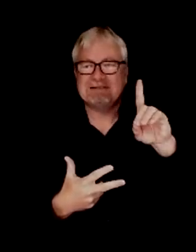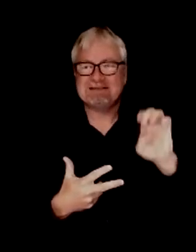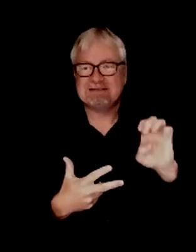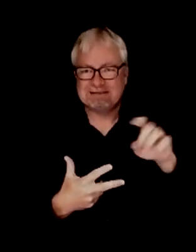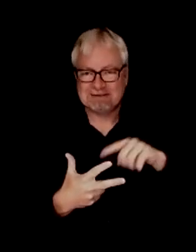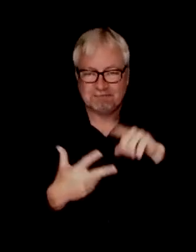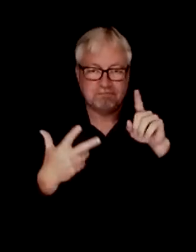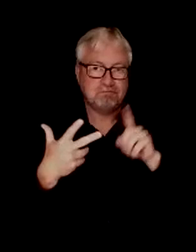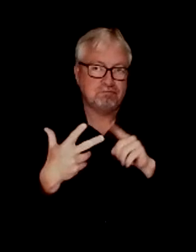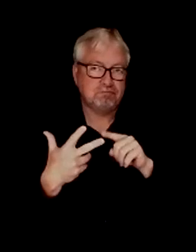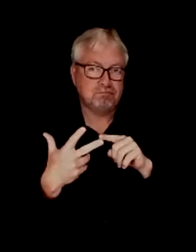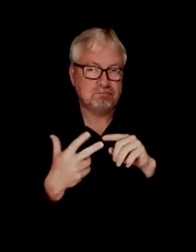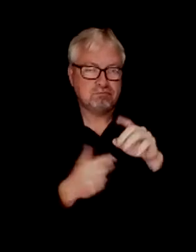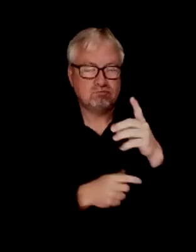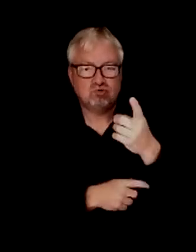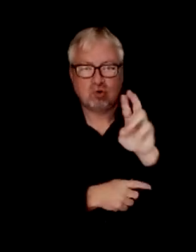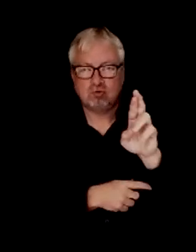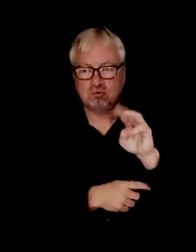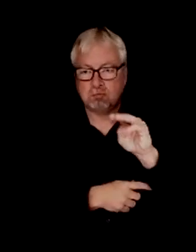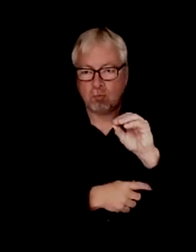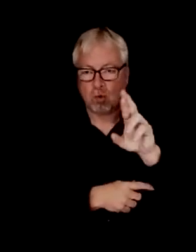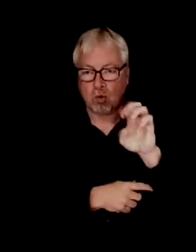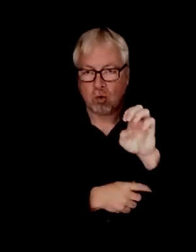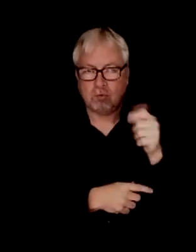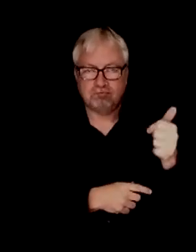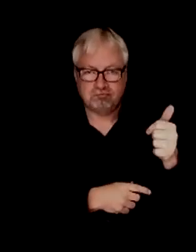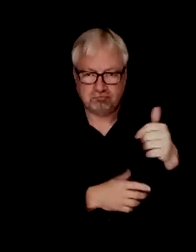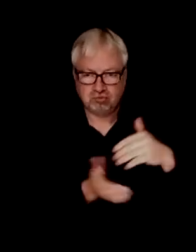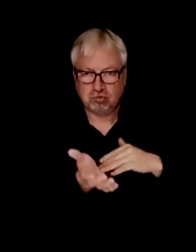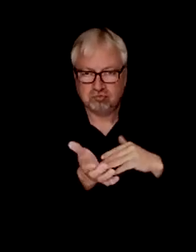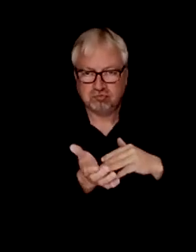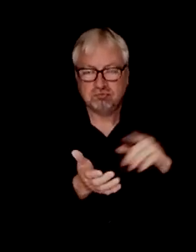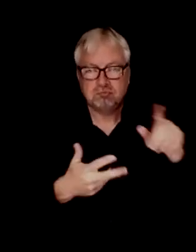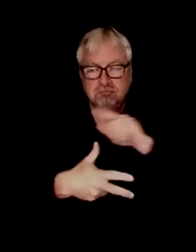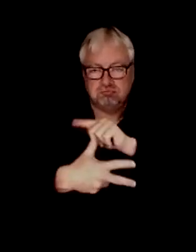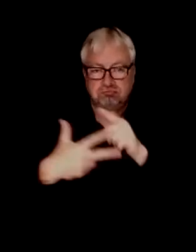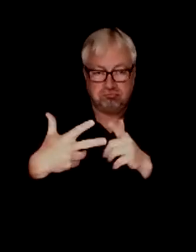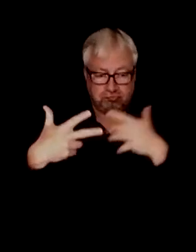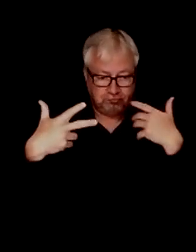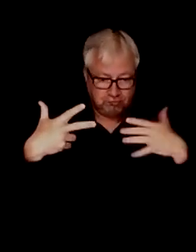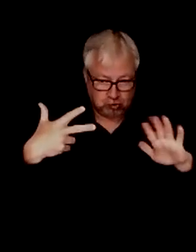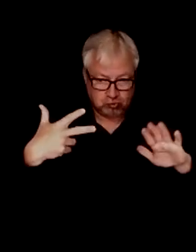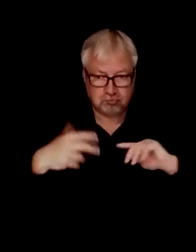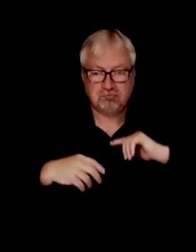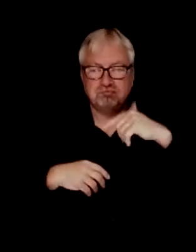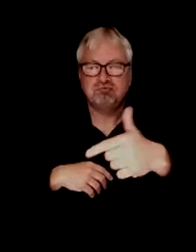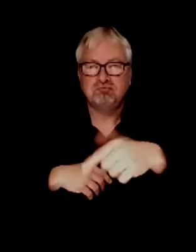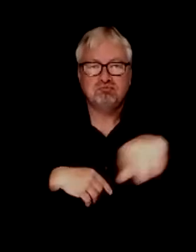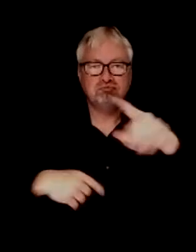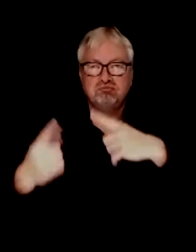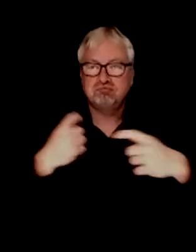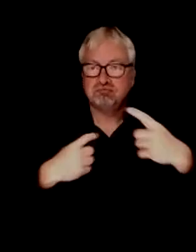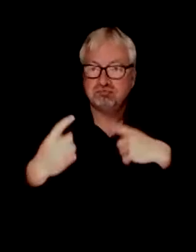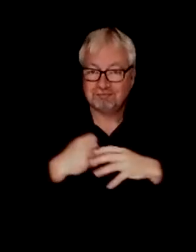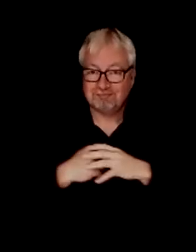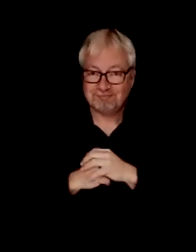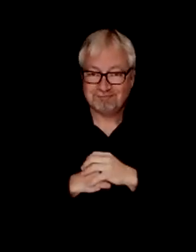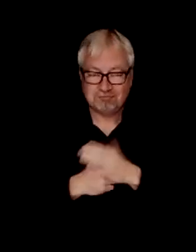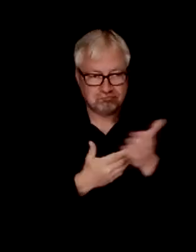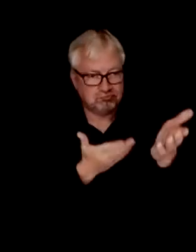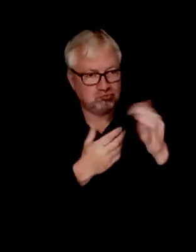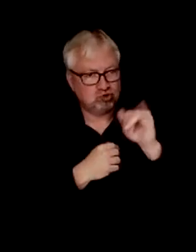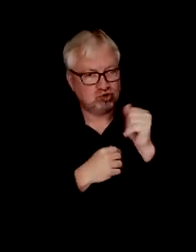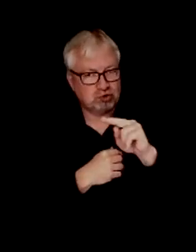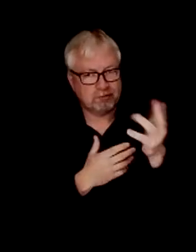take questions. With that, I'll now turn it over to Commissioner Malcolm. Thank you, Mike. Good morning, everyone. In just the last week, there have been